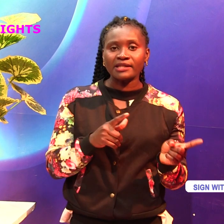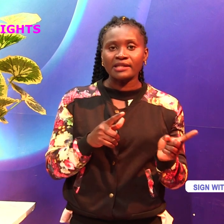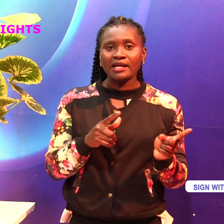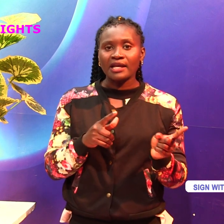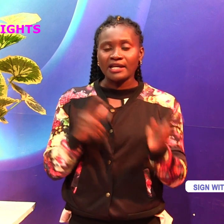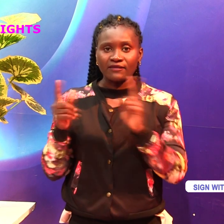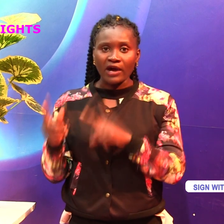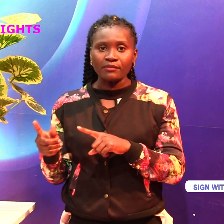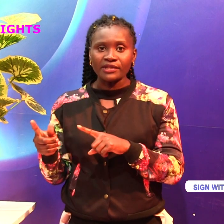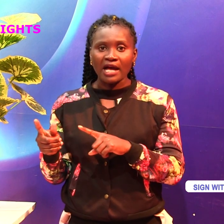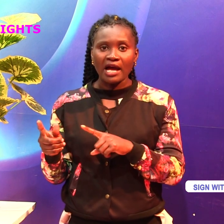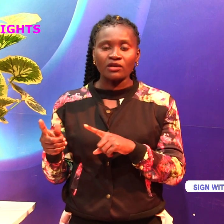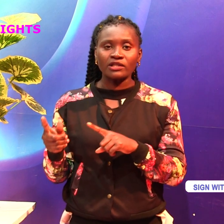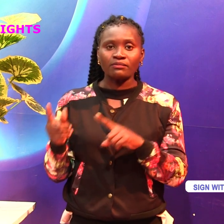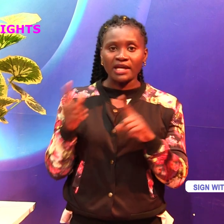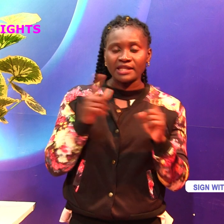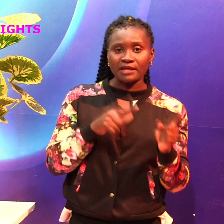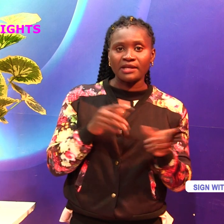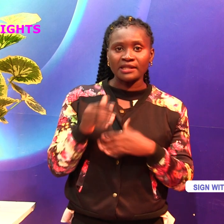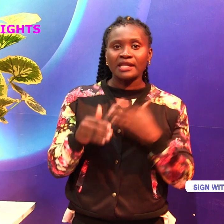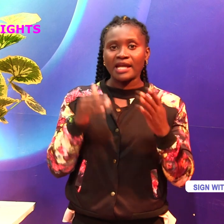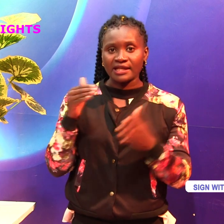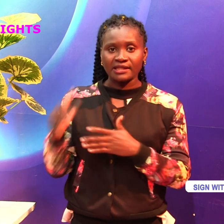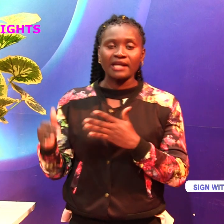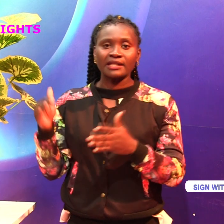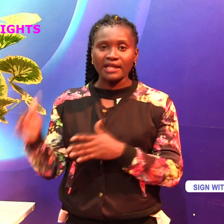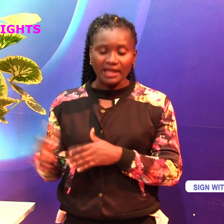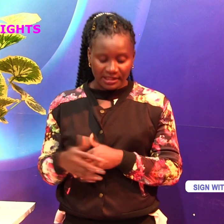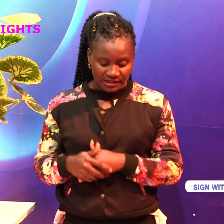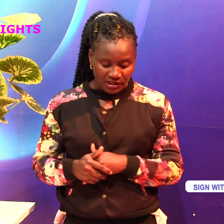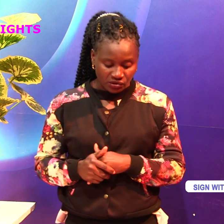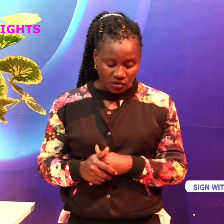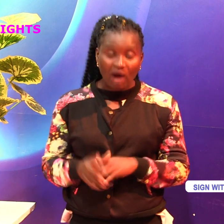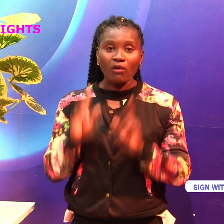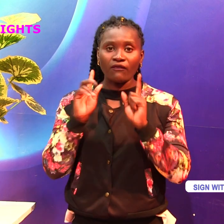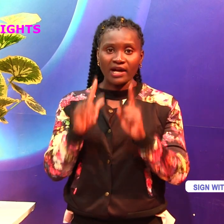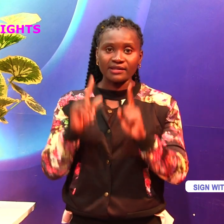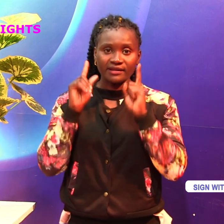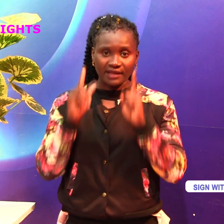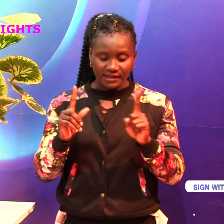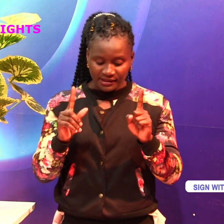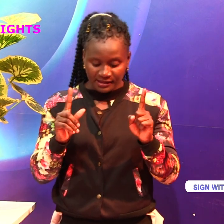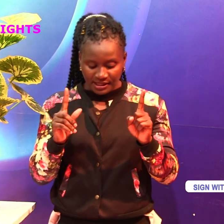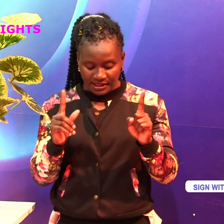vocabularies and the verbs are not made the same as the exact English. So our first sentence